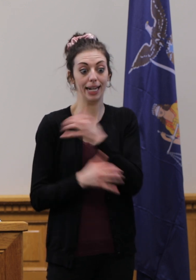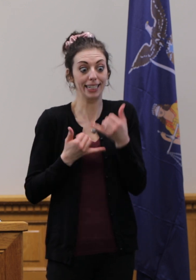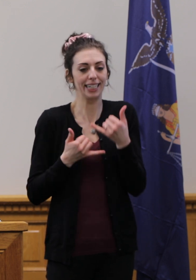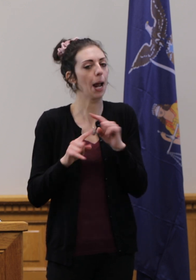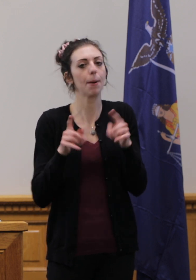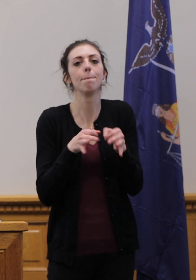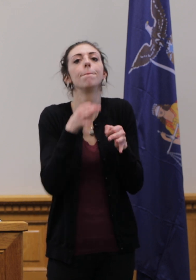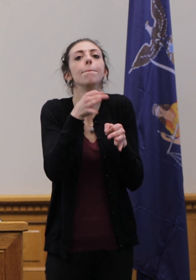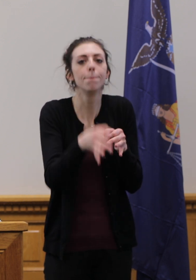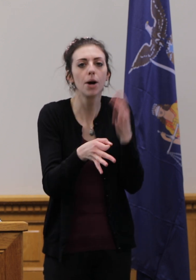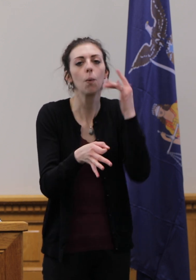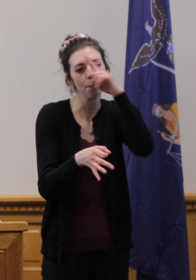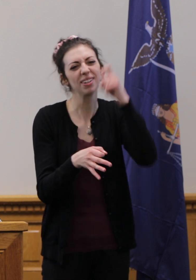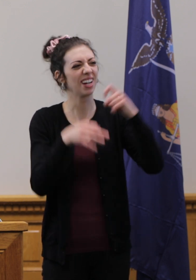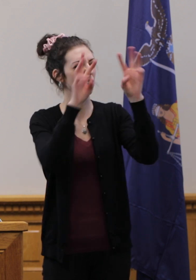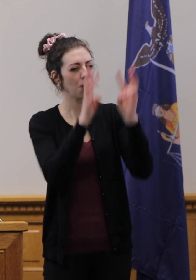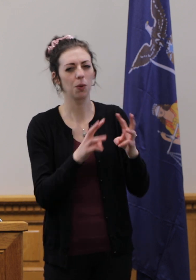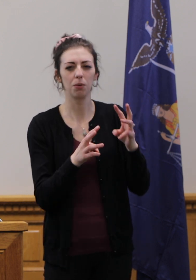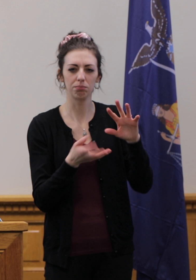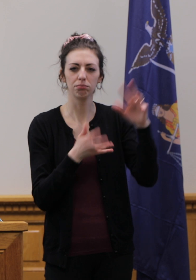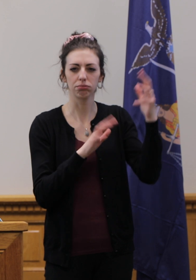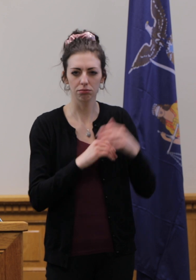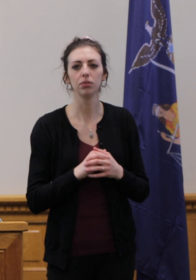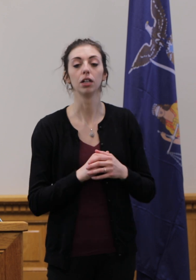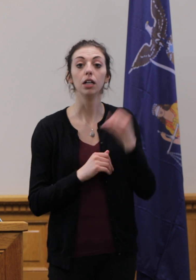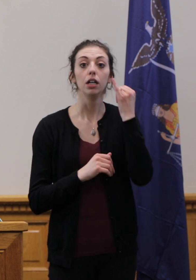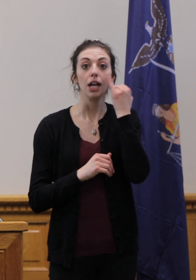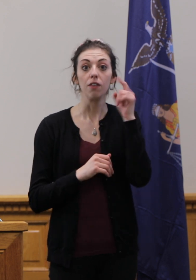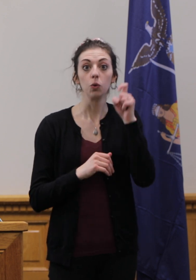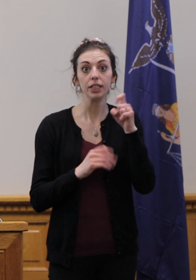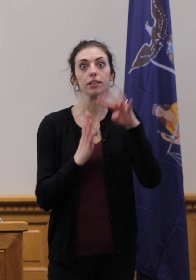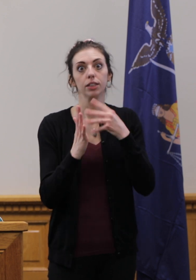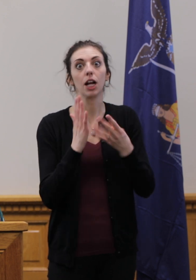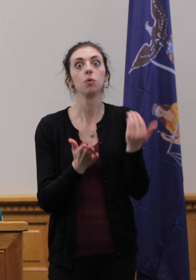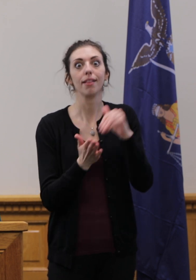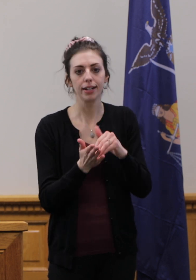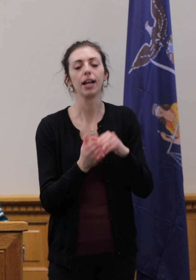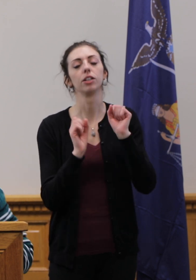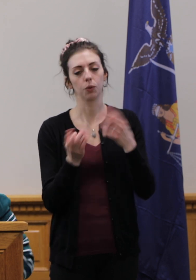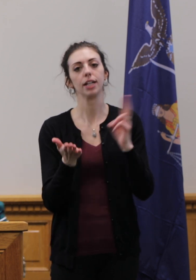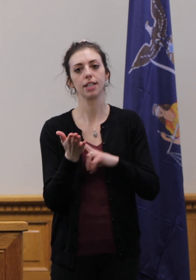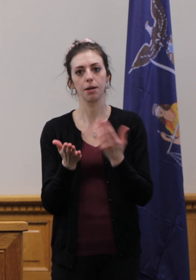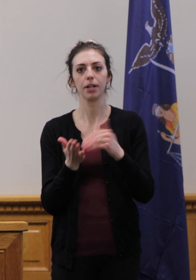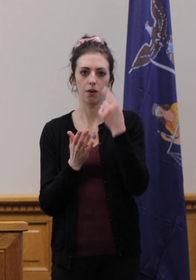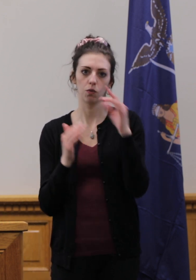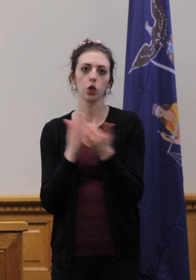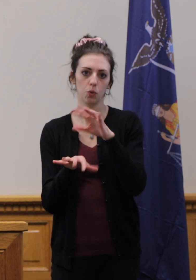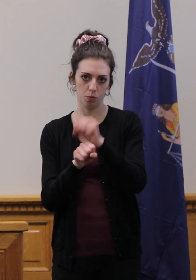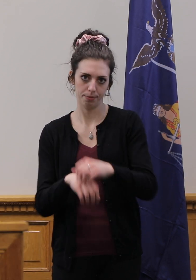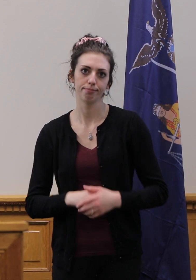be rescheduled. Those who were registered will need to sign up for a new appointment. Thank you.